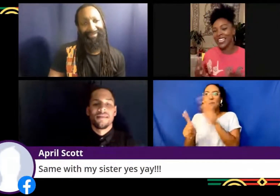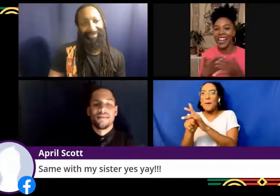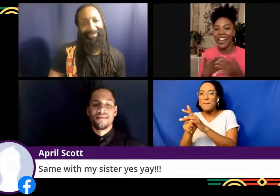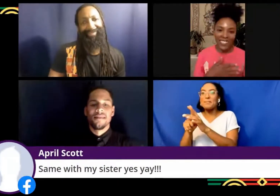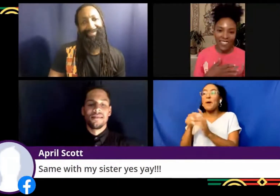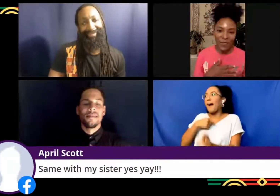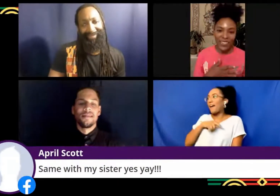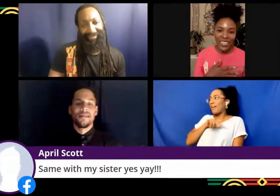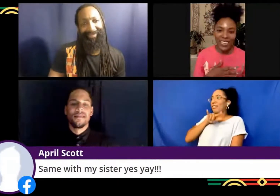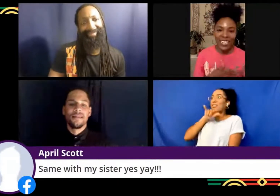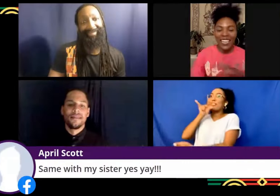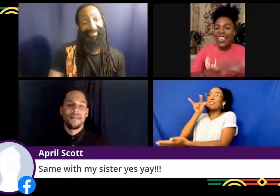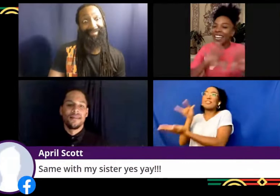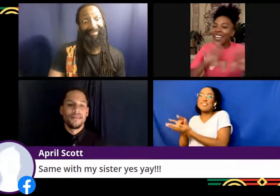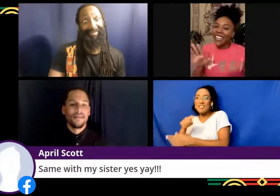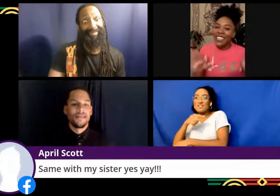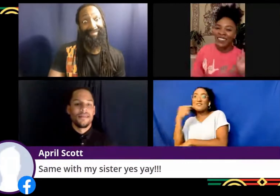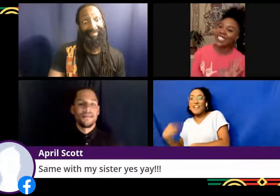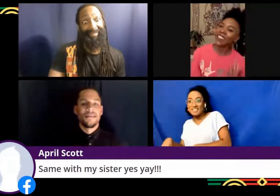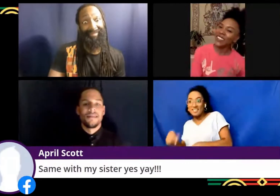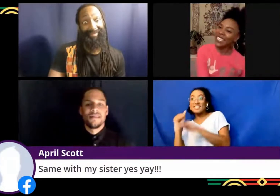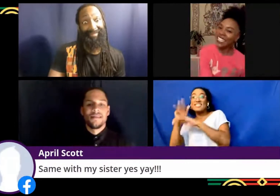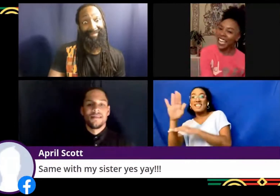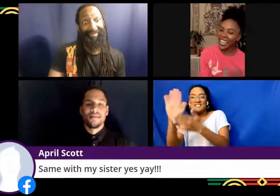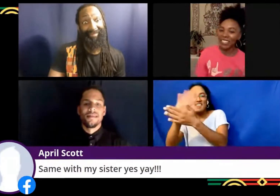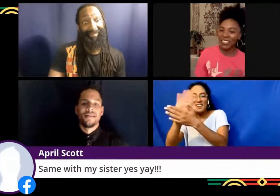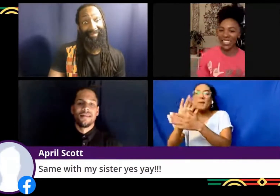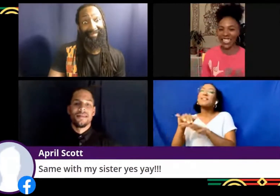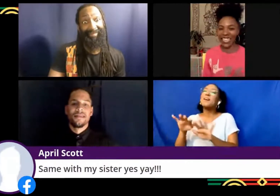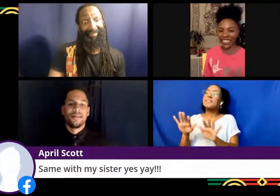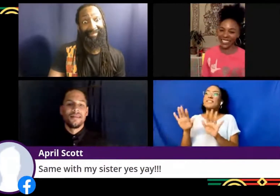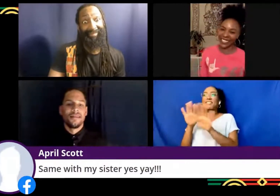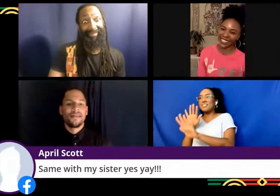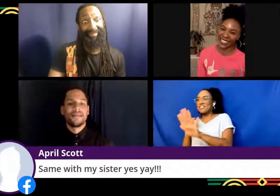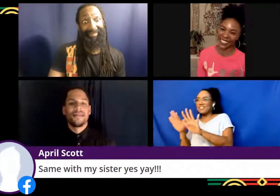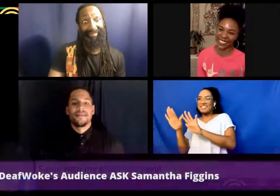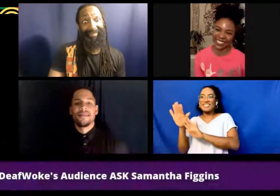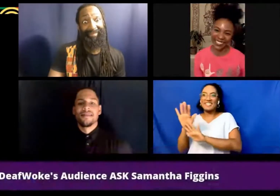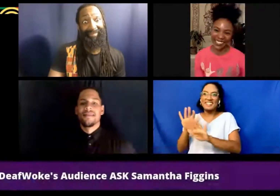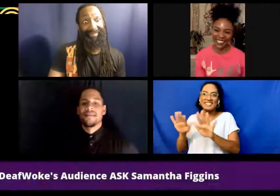Russia that I got into the company, and it was just a really good day.